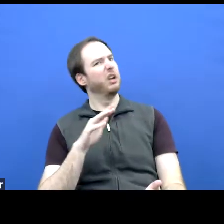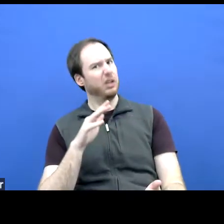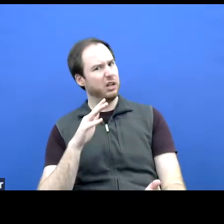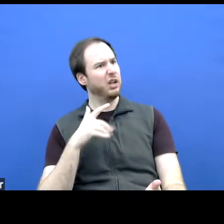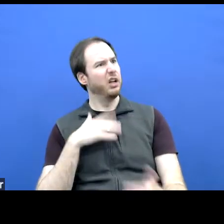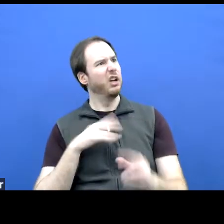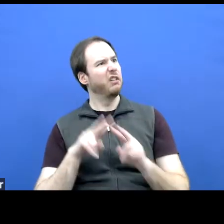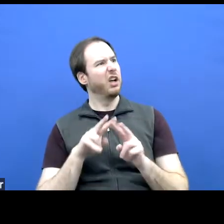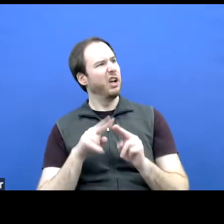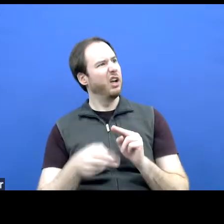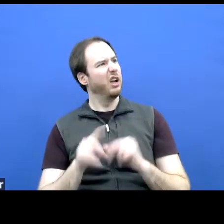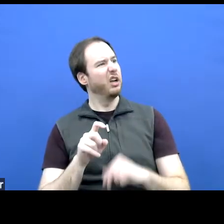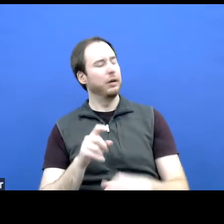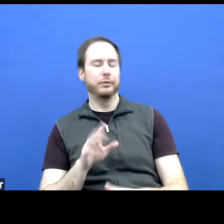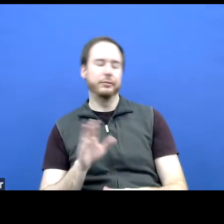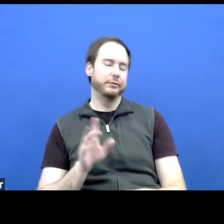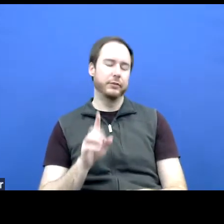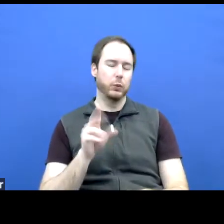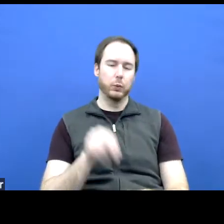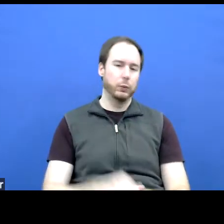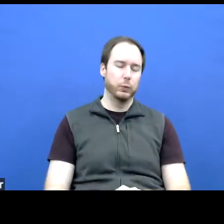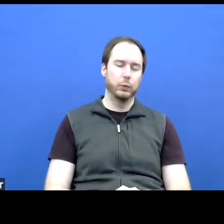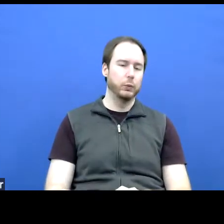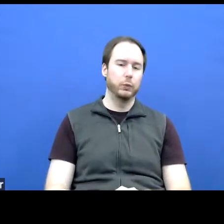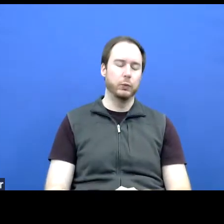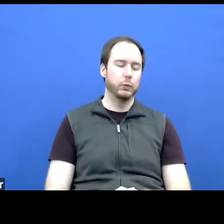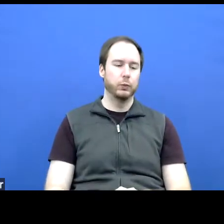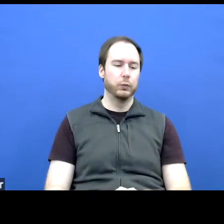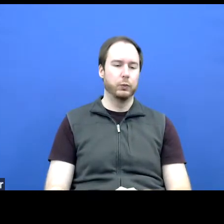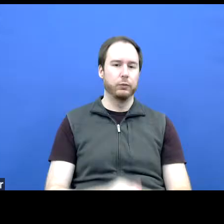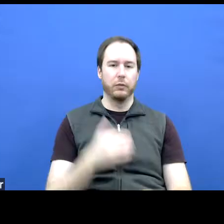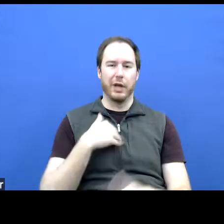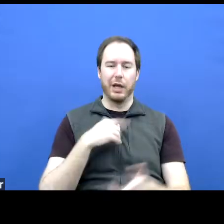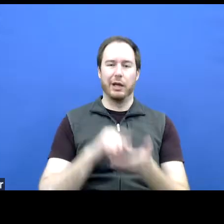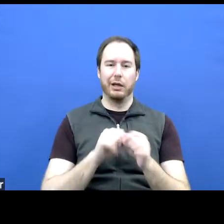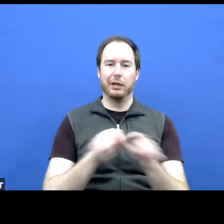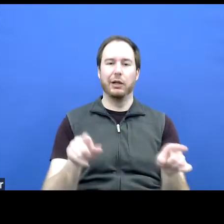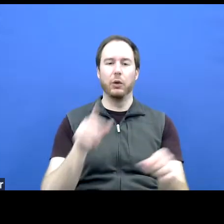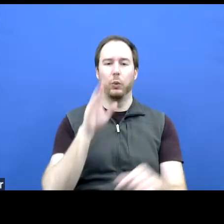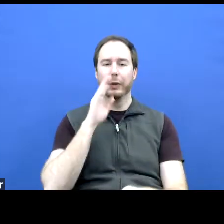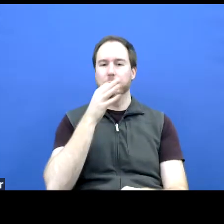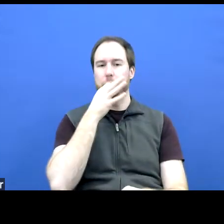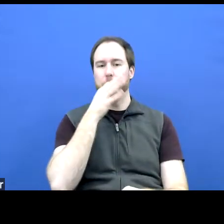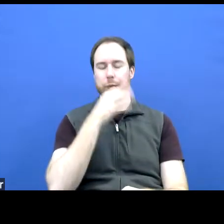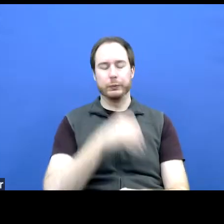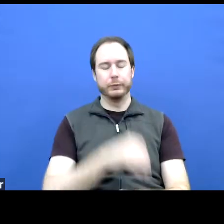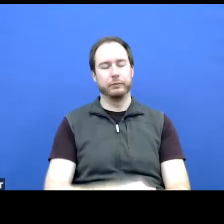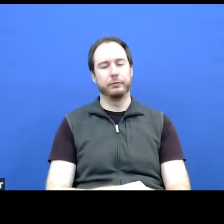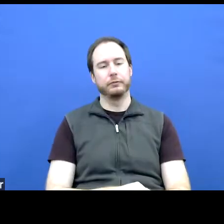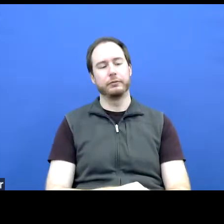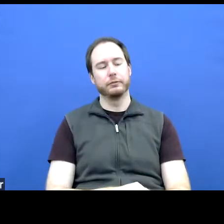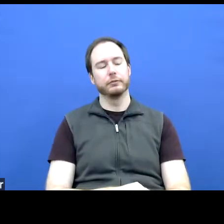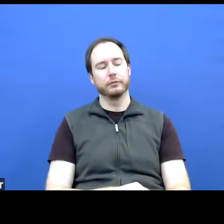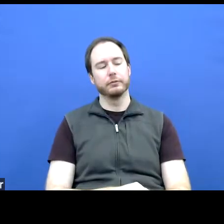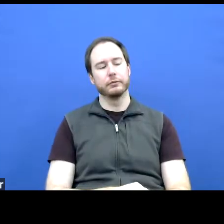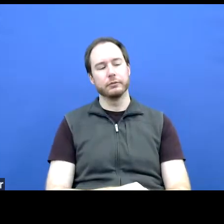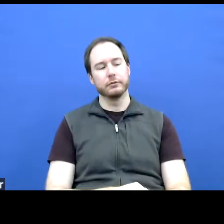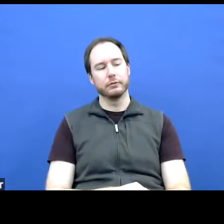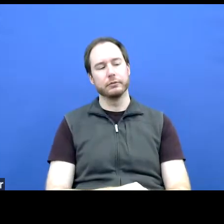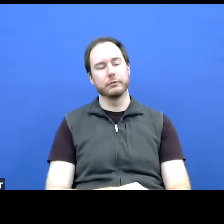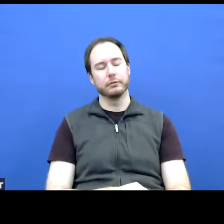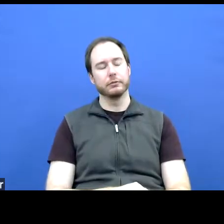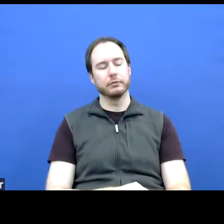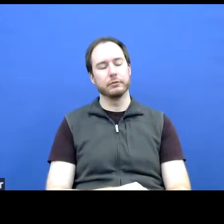that question. In fact, that's in the newsletter that should hopefully be out soon. A couple other things,